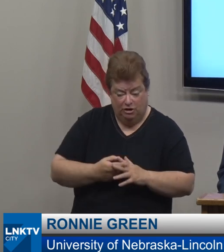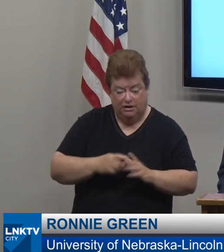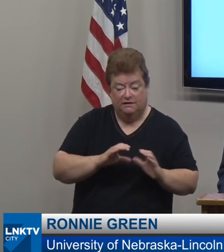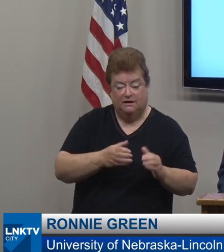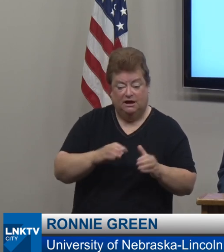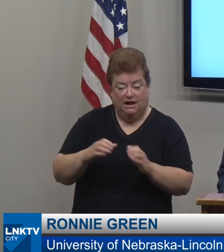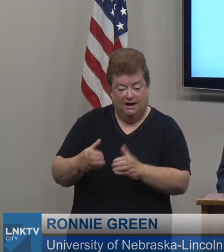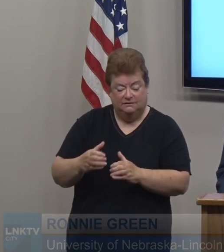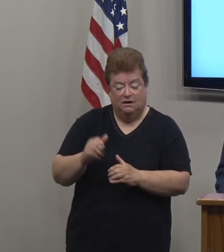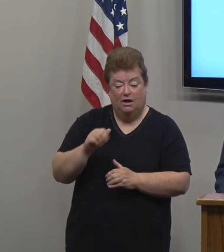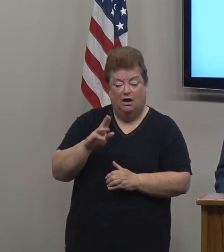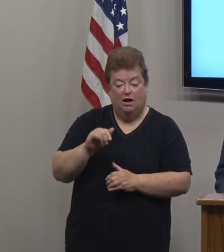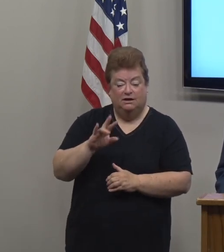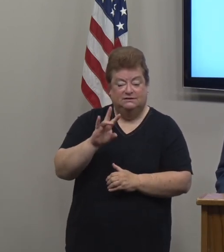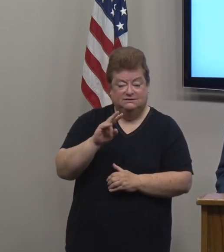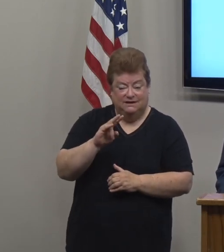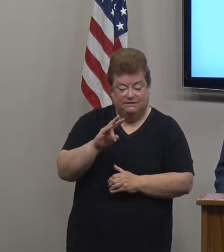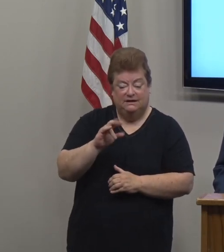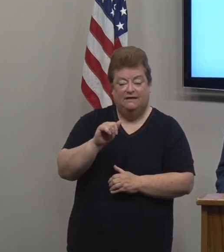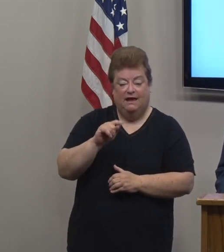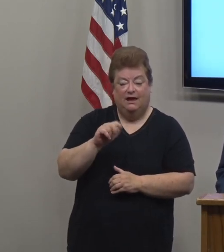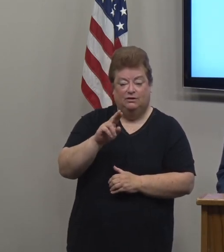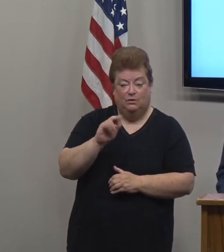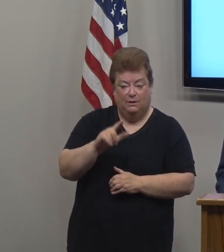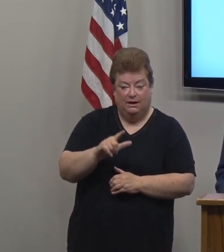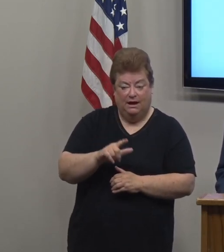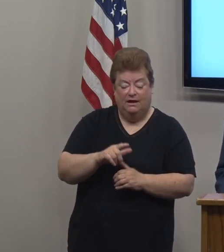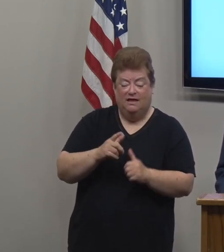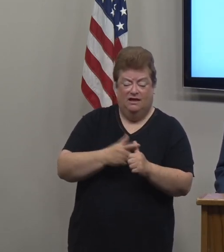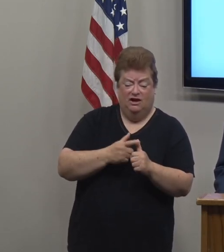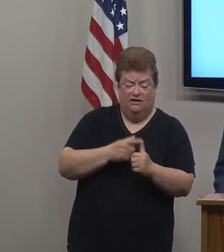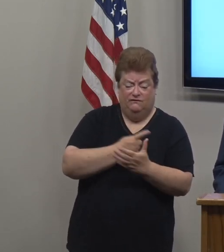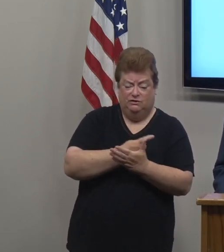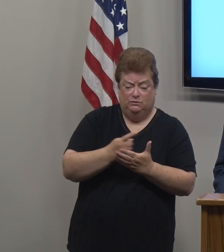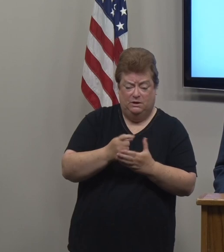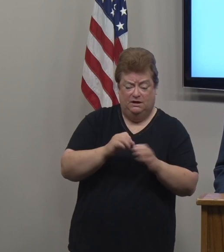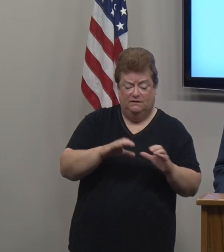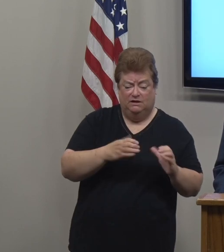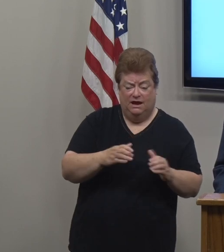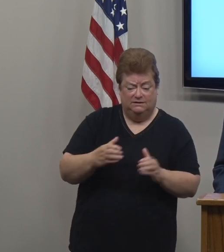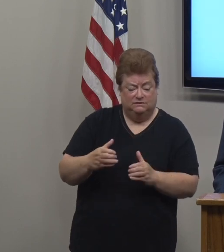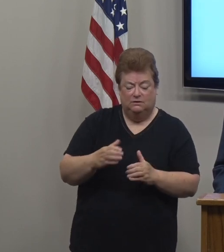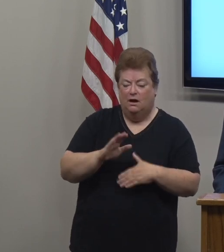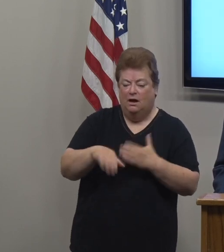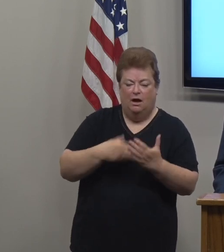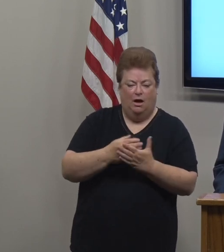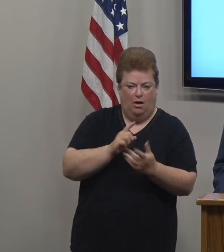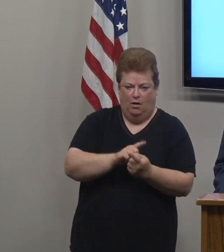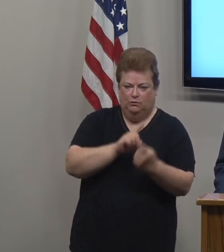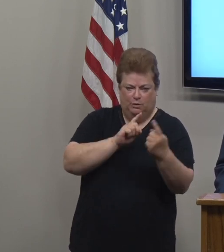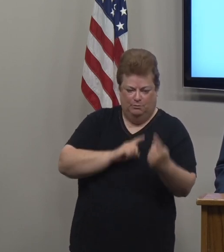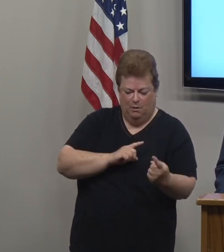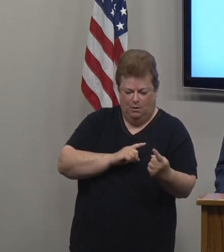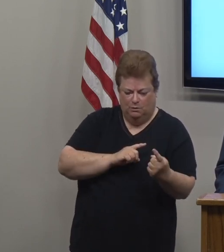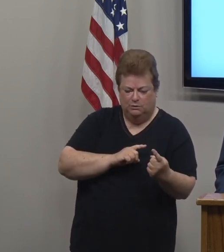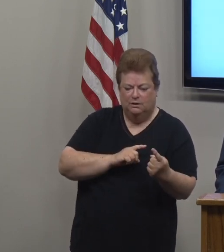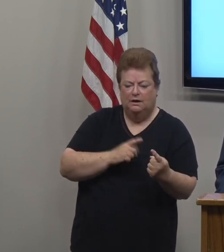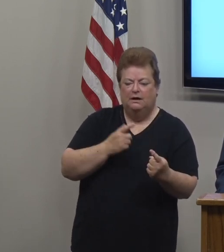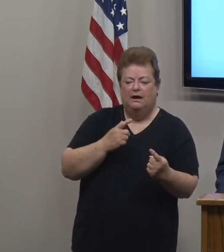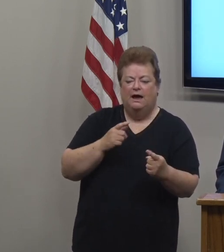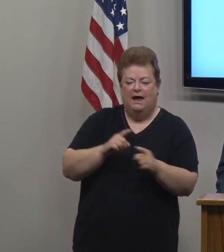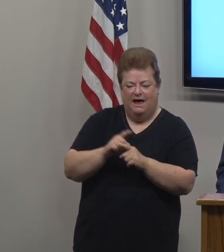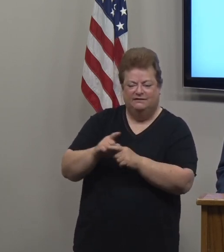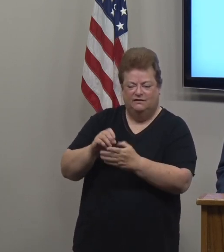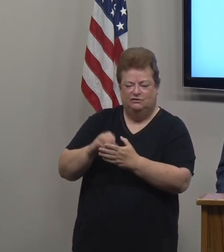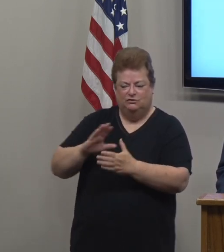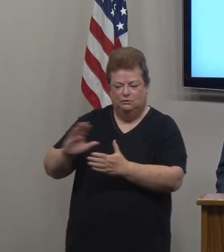on August the 17th at UNL. That first week of classes were all remote as students returned